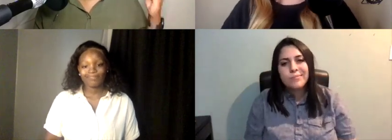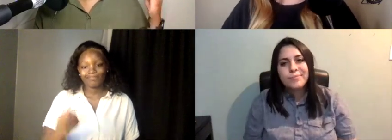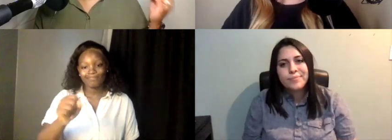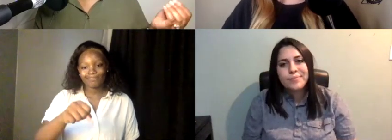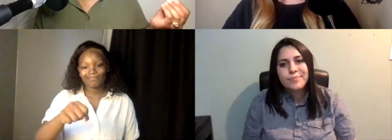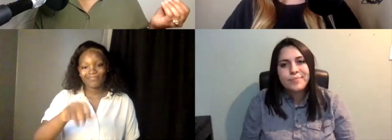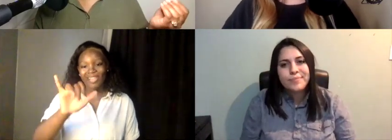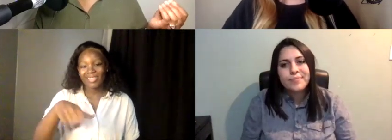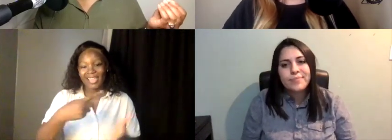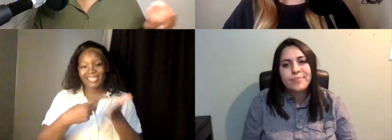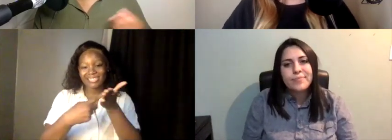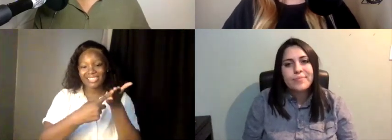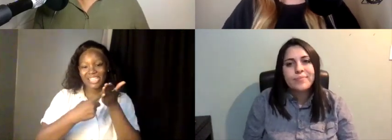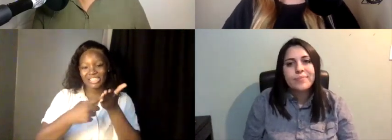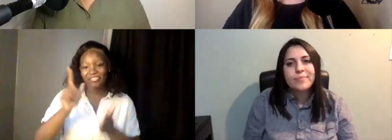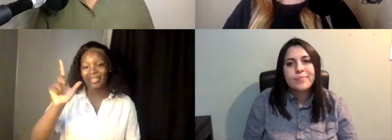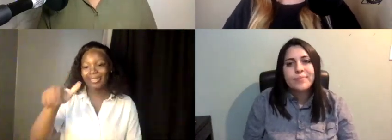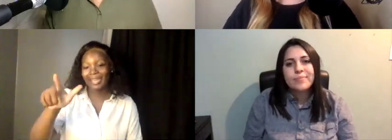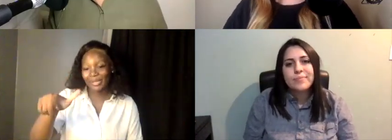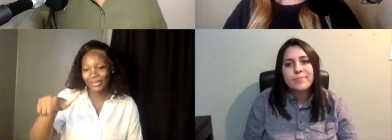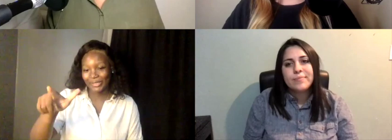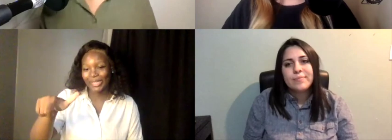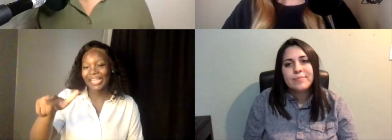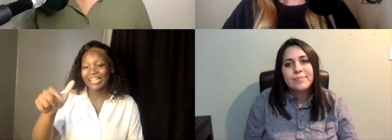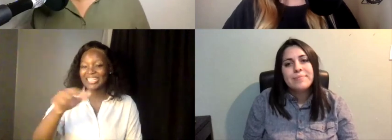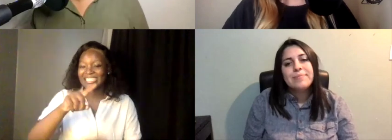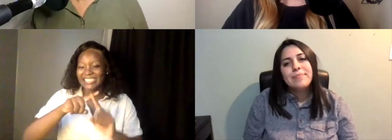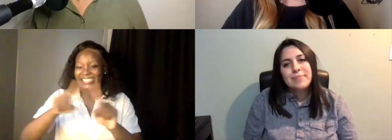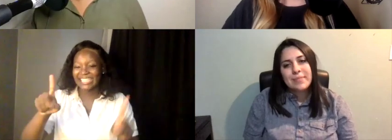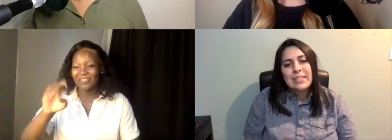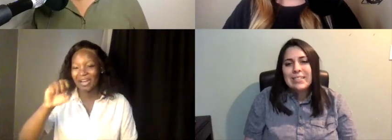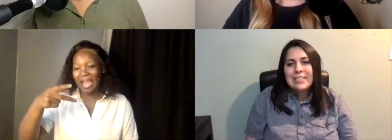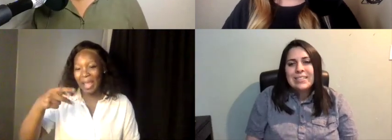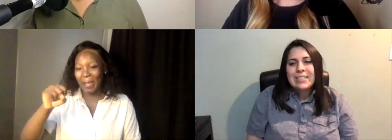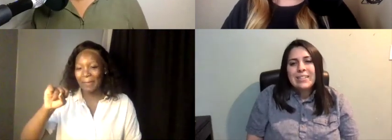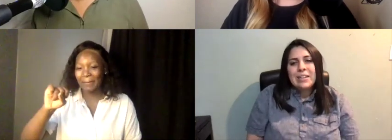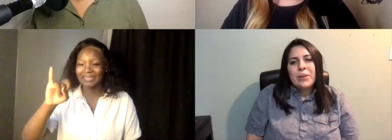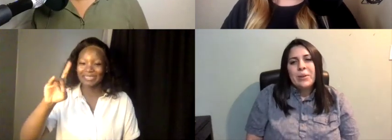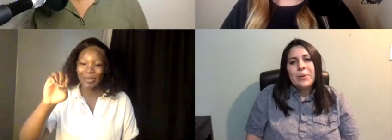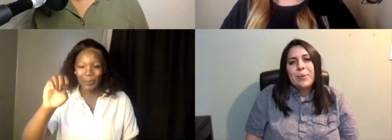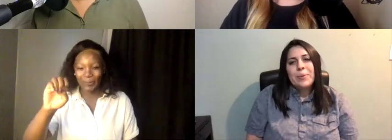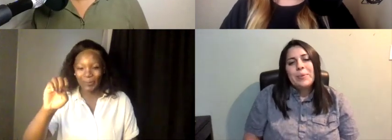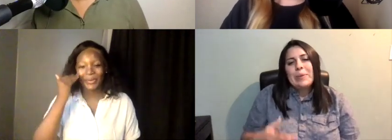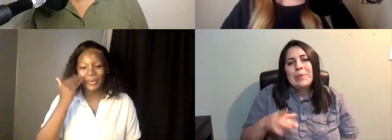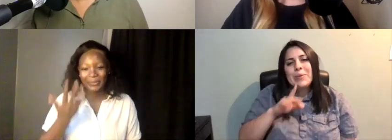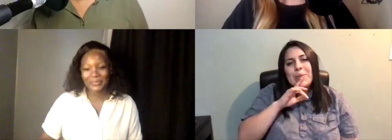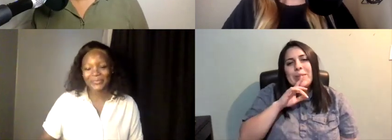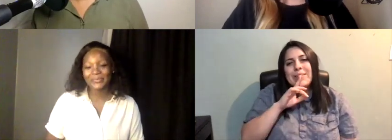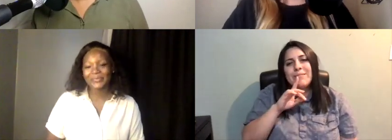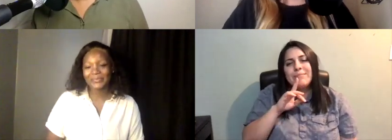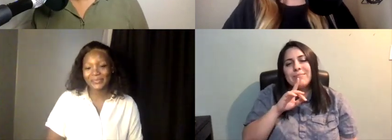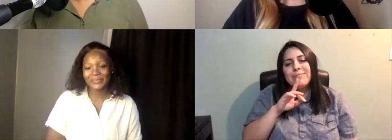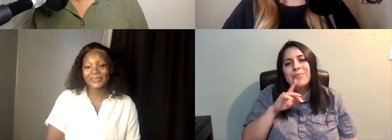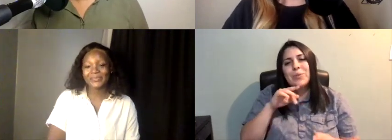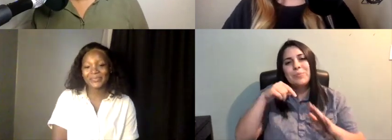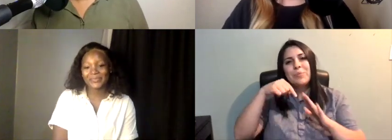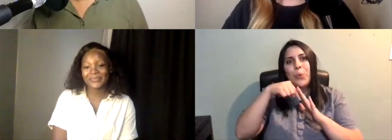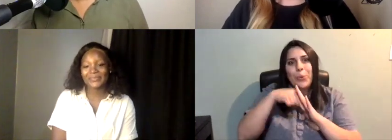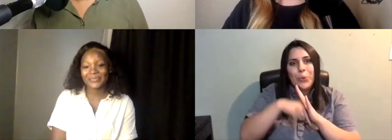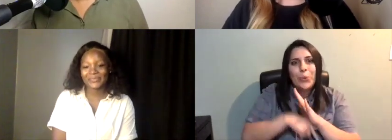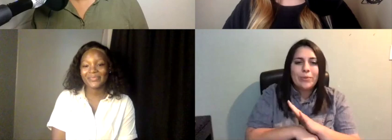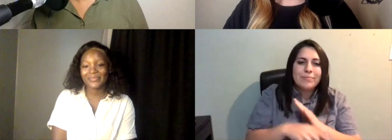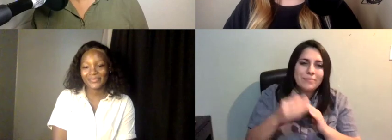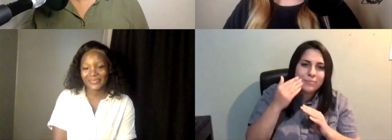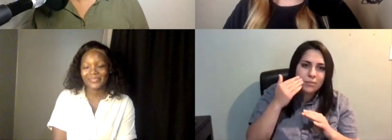episode. We'll definitely get this into this is a whole the... yeah, we'll do. But yeah, no, that's a great point, and that's true, and that's not how it should be. You know, there are plenty